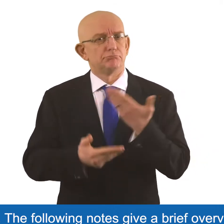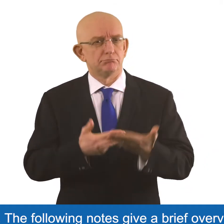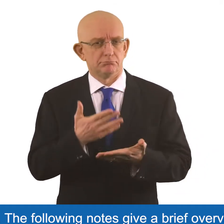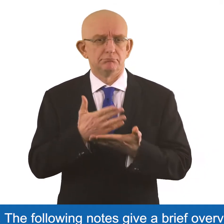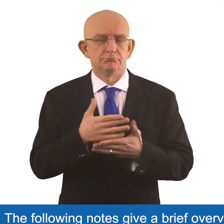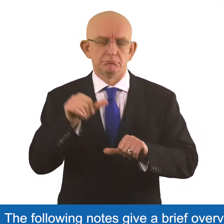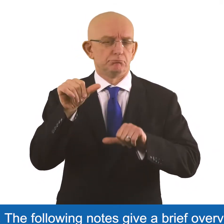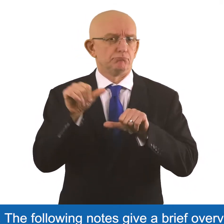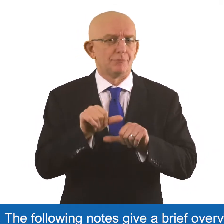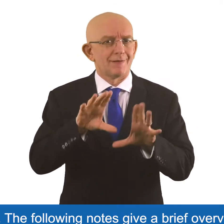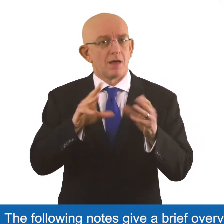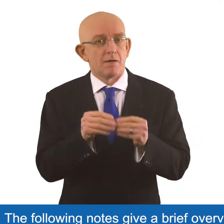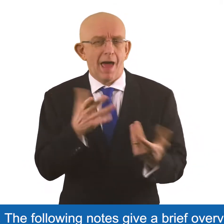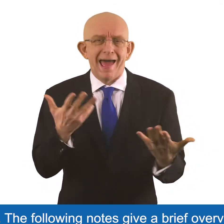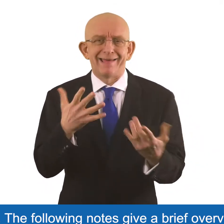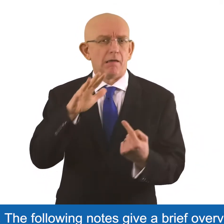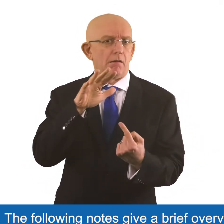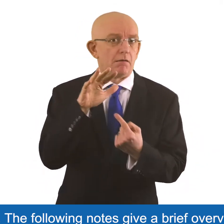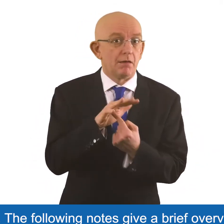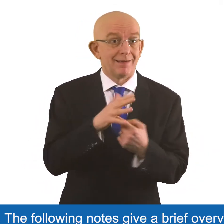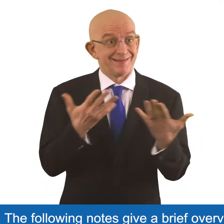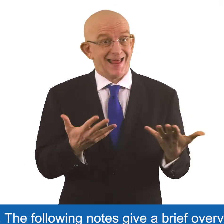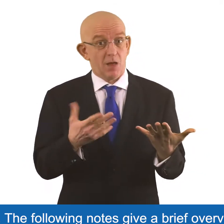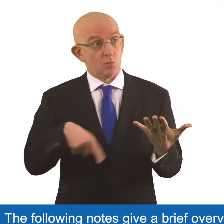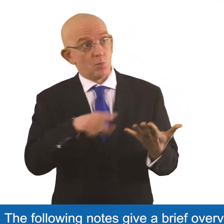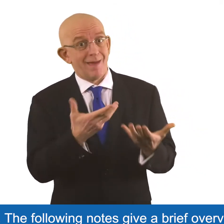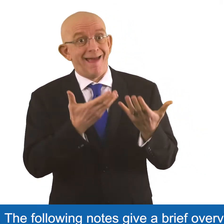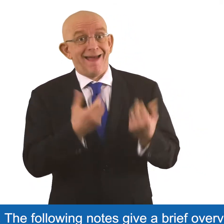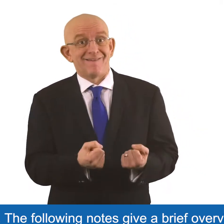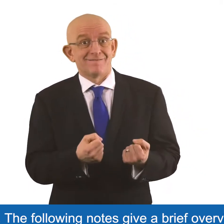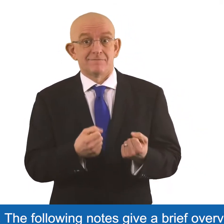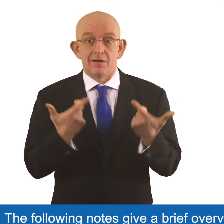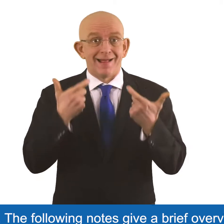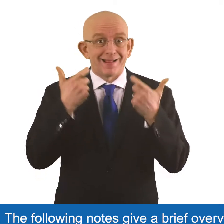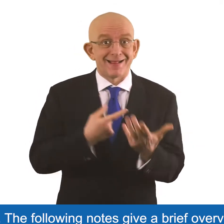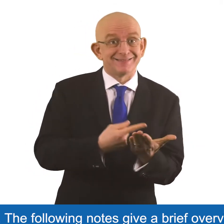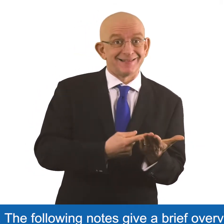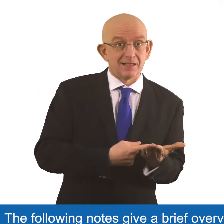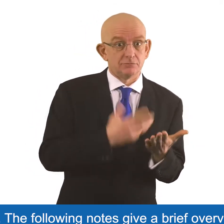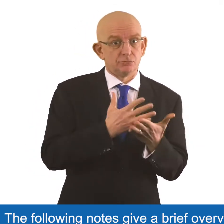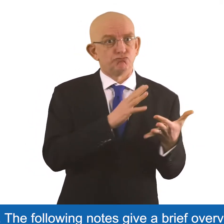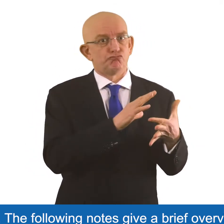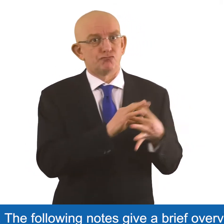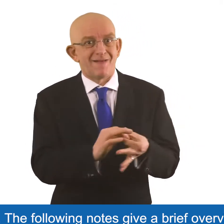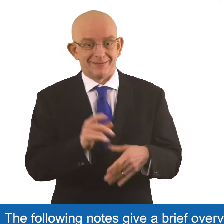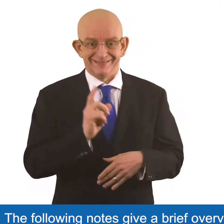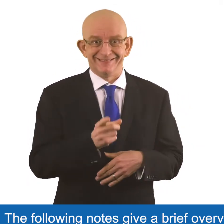12. The following notes give a brief overview of any significant existing legislation that is relevant to this bill.